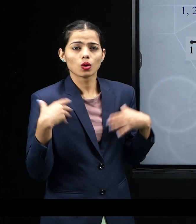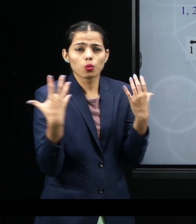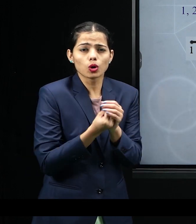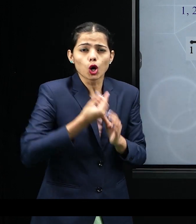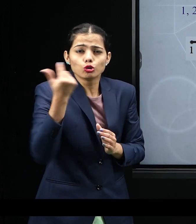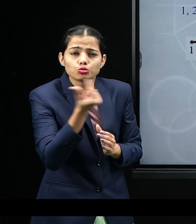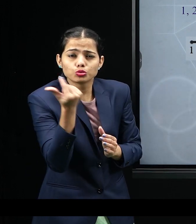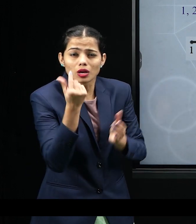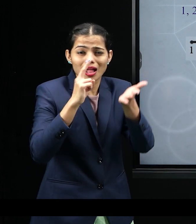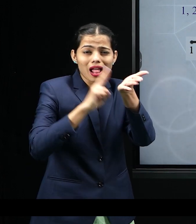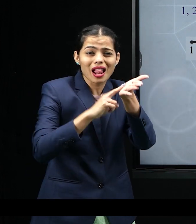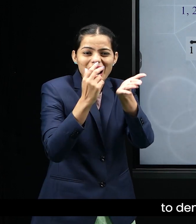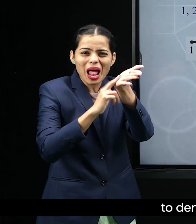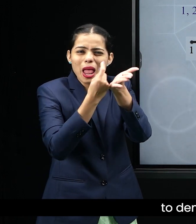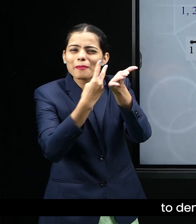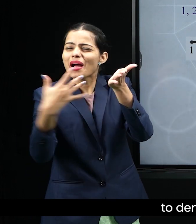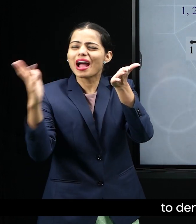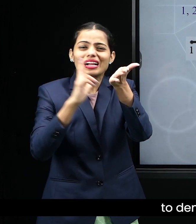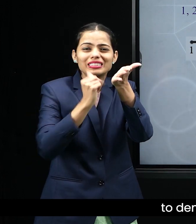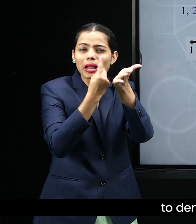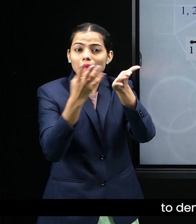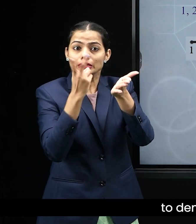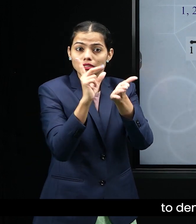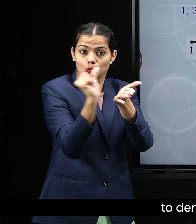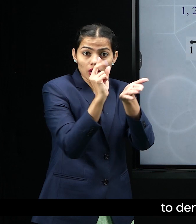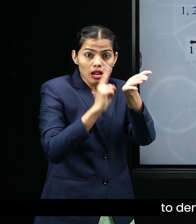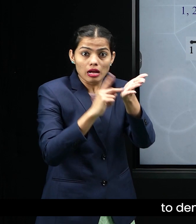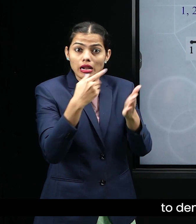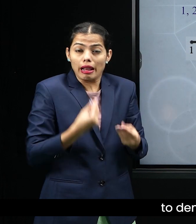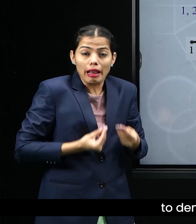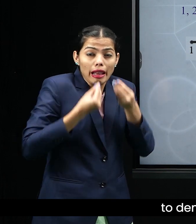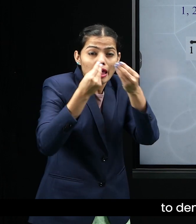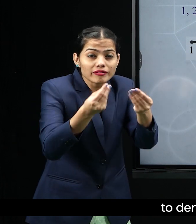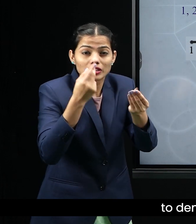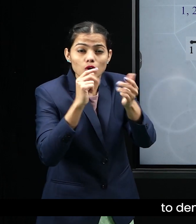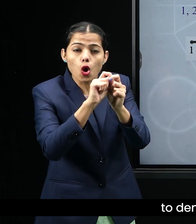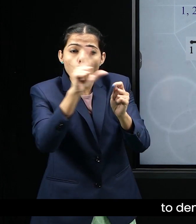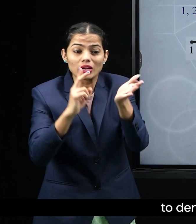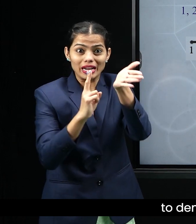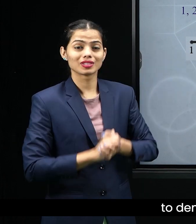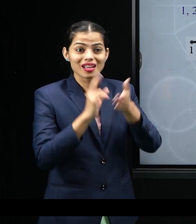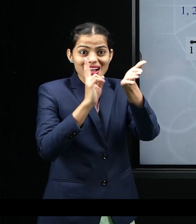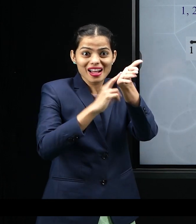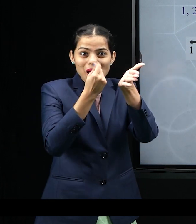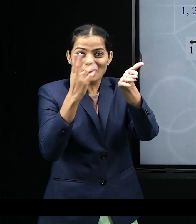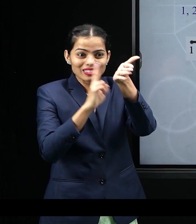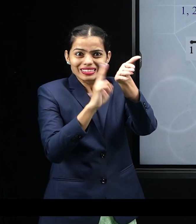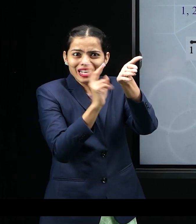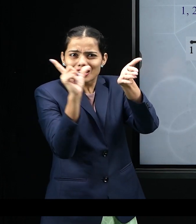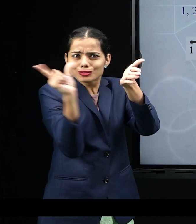We use n to denote the set of all natural numbers. N is equal to